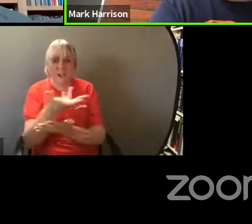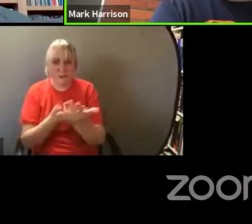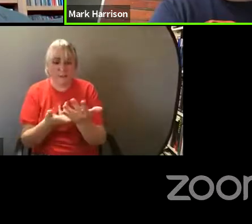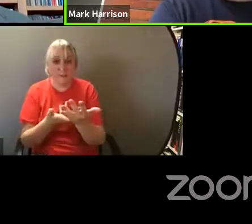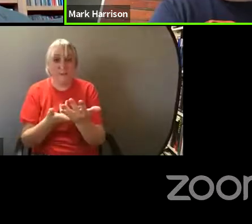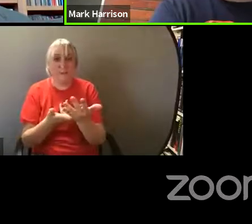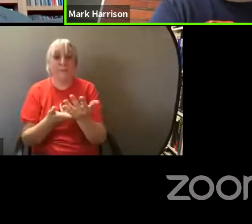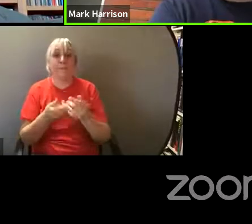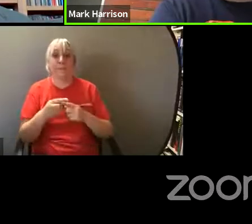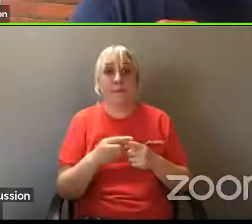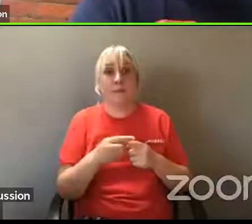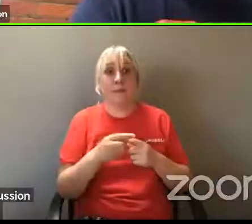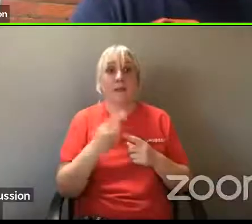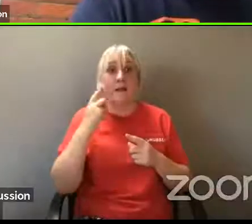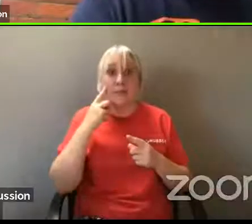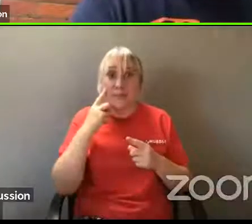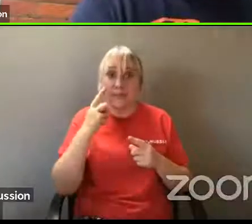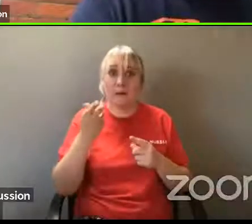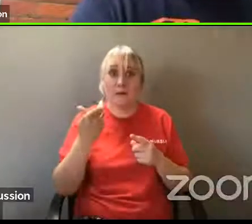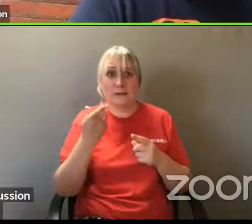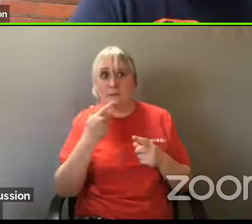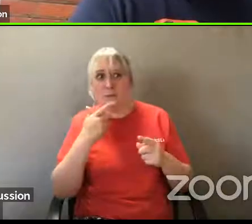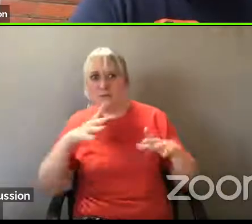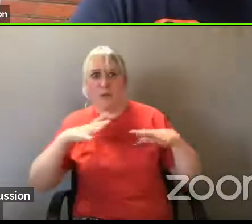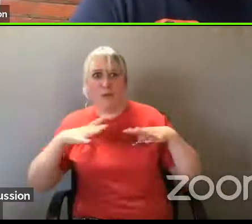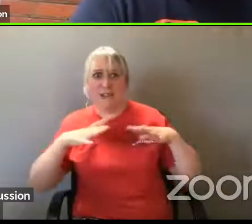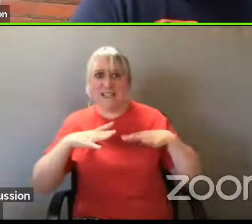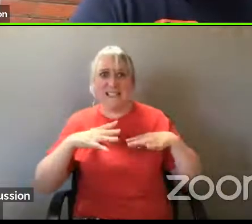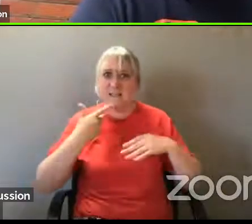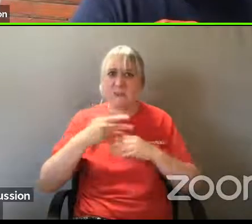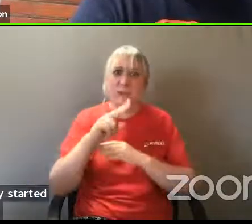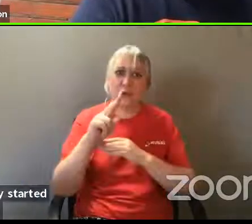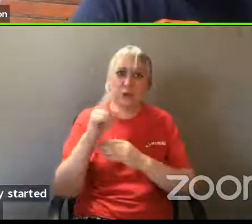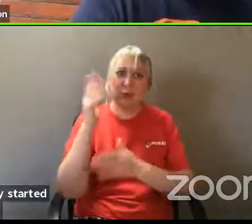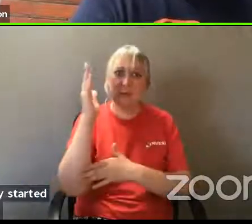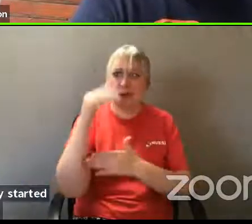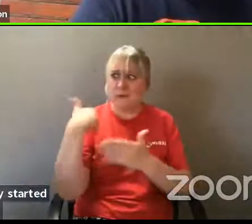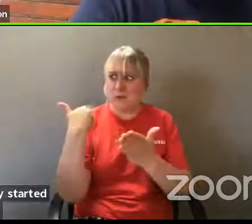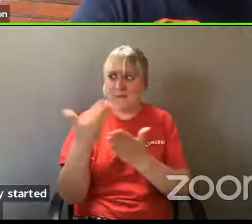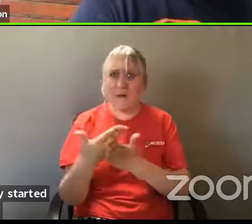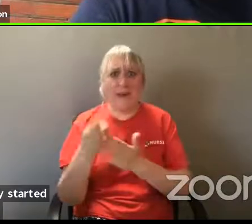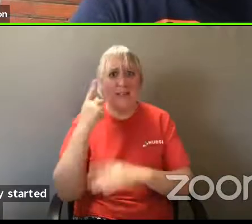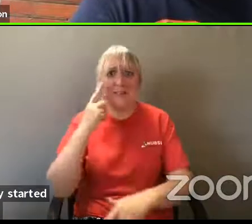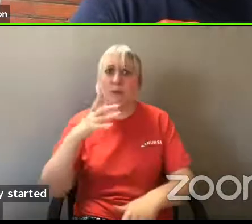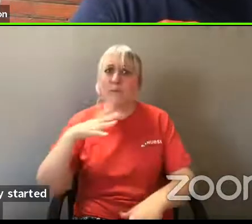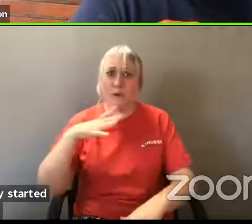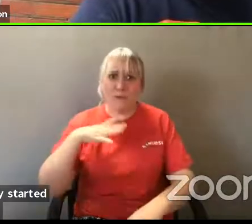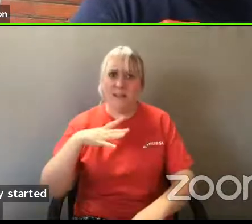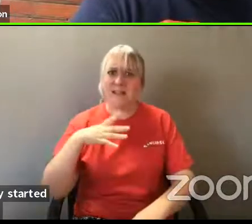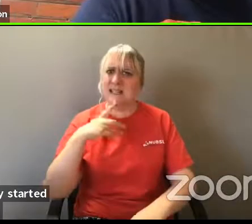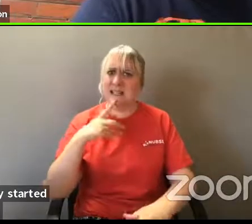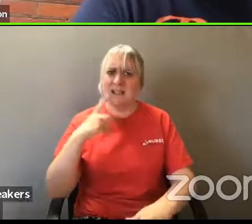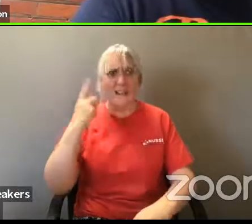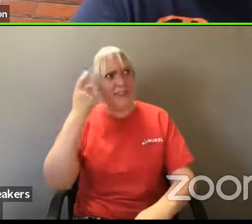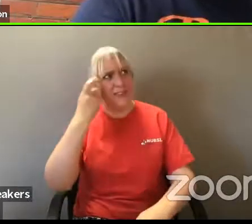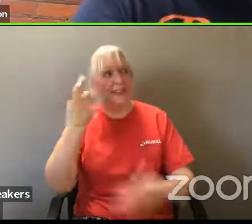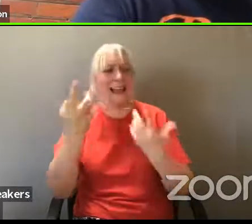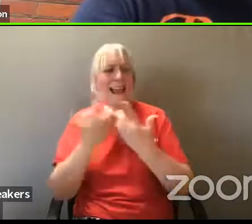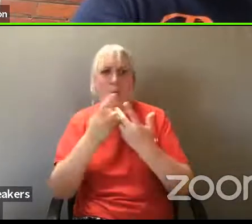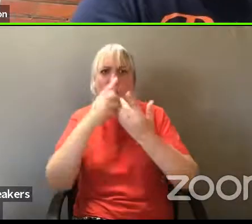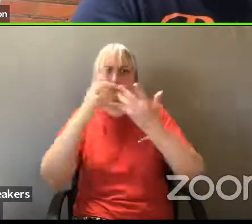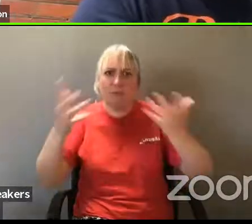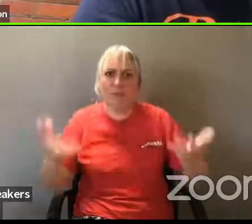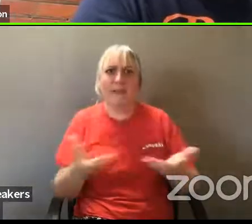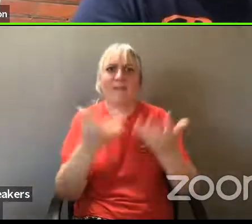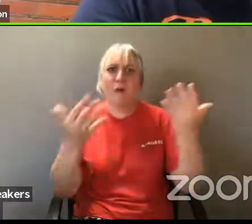what we've already started to do just in the two speakers so far is reinvigorate the social model. I'm very